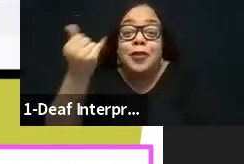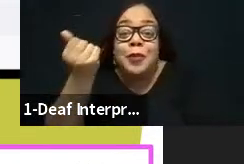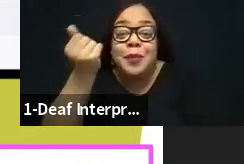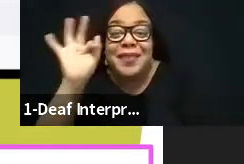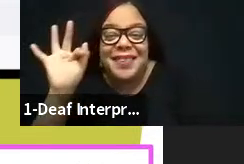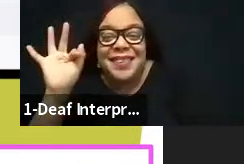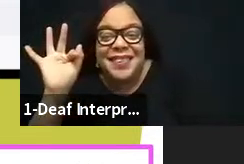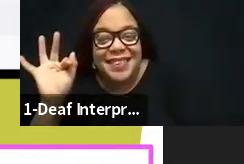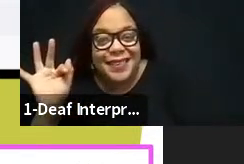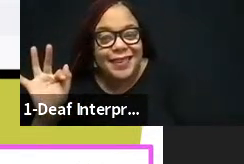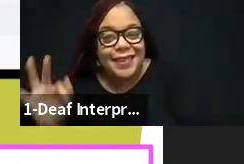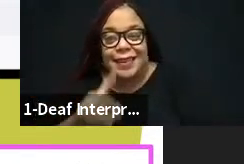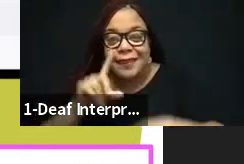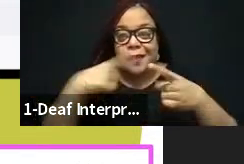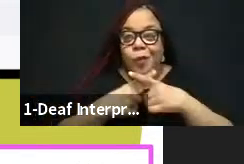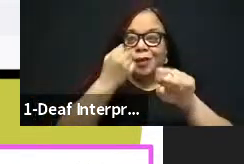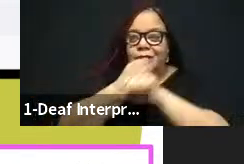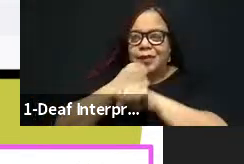2 years after